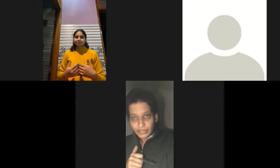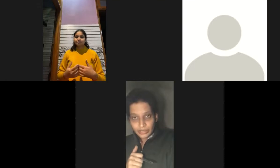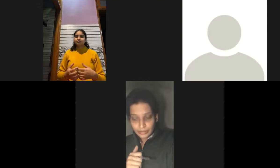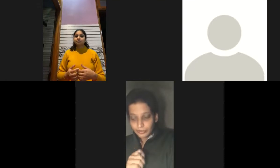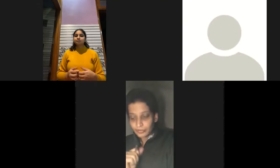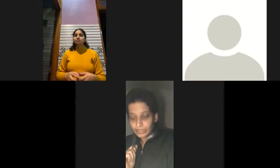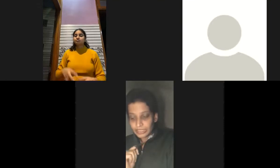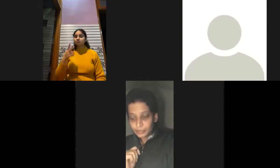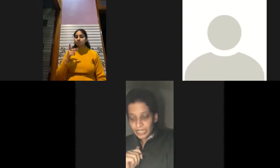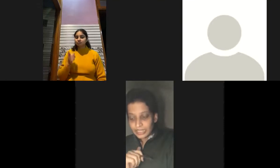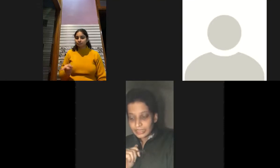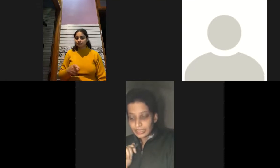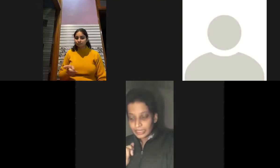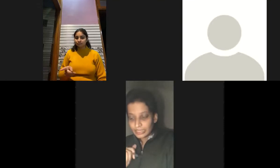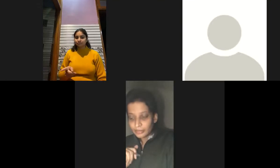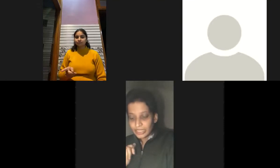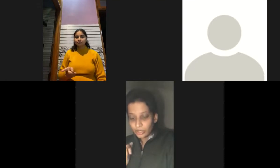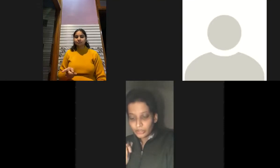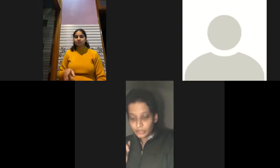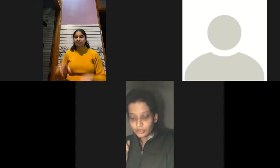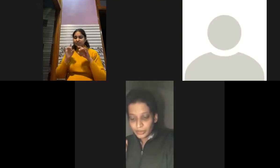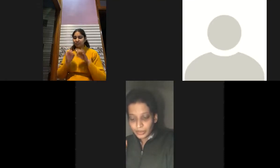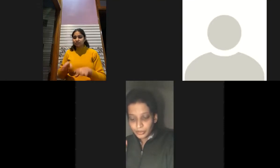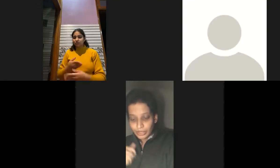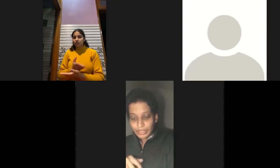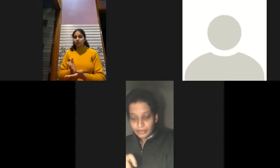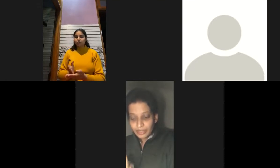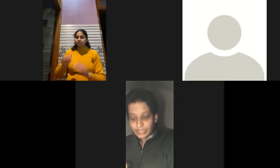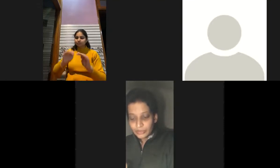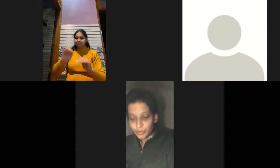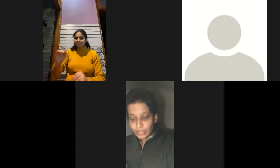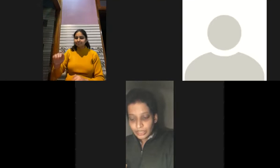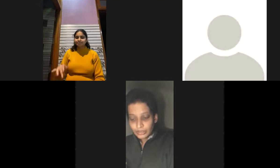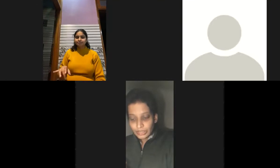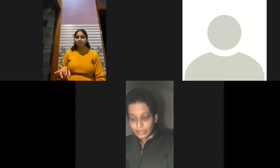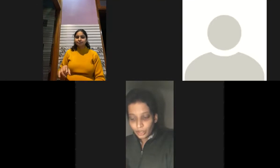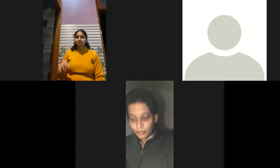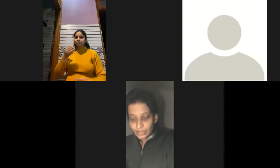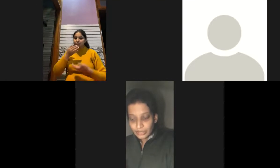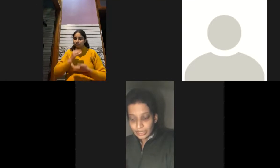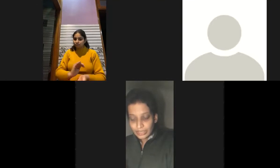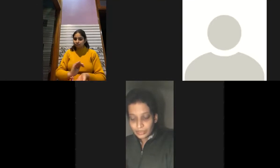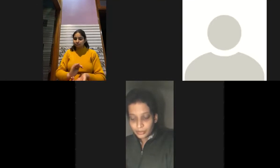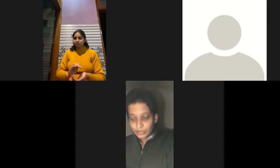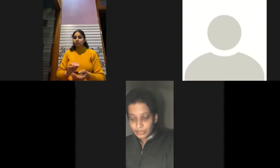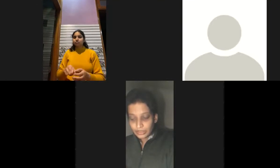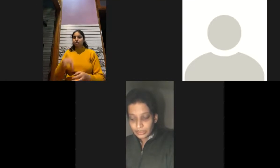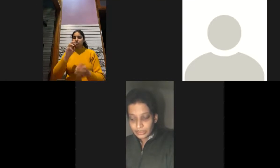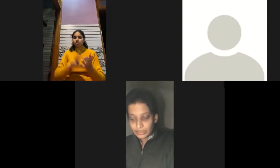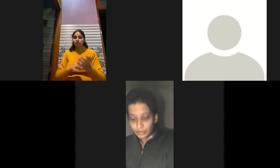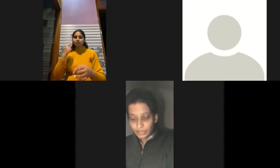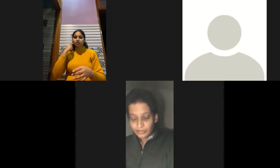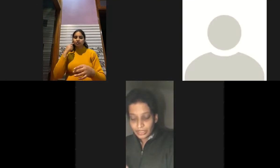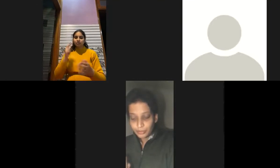they were despised and hated by all sorts of people. When one is born, it is reckoned ominous, and their birth